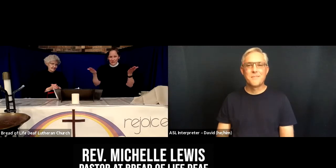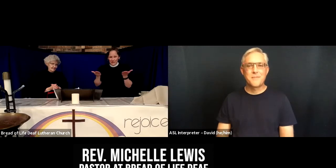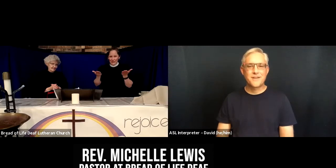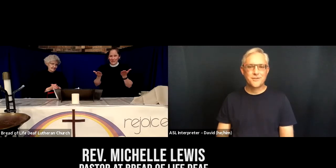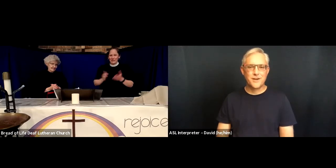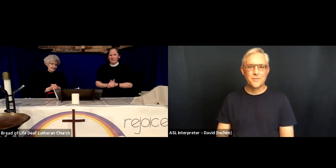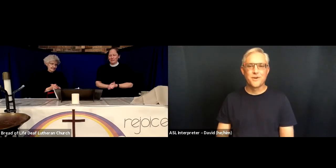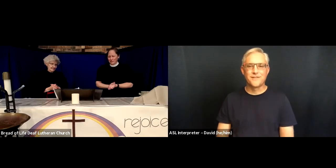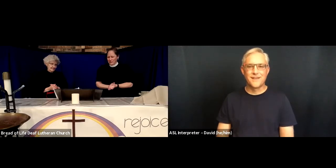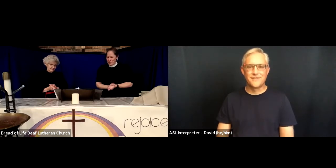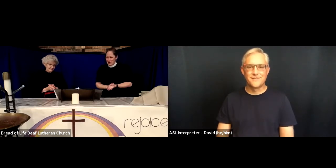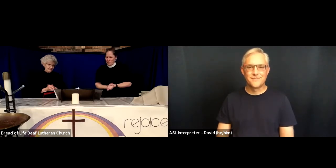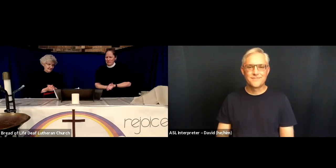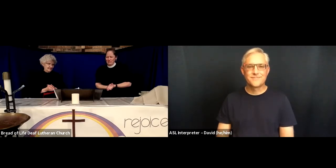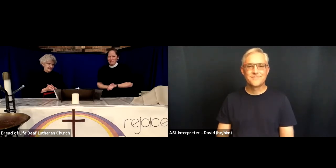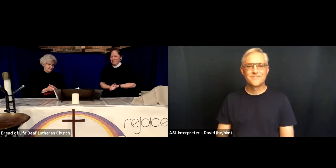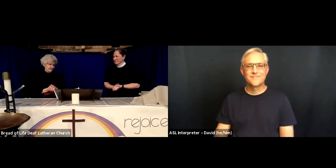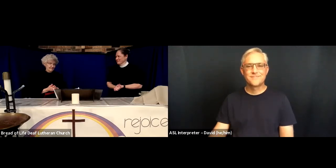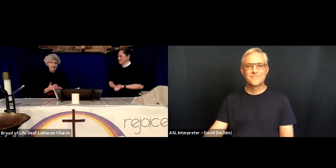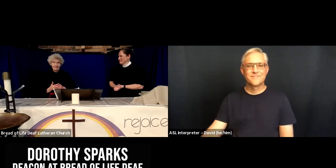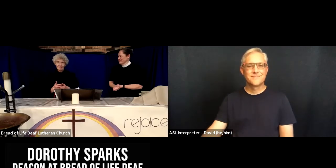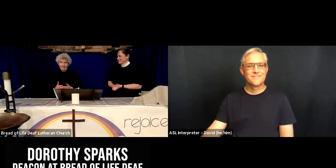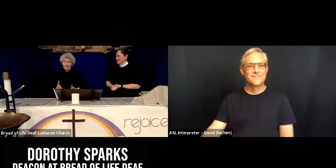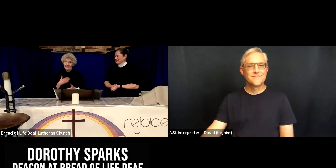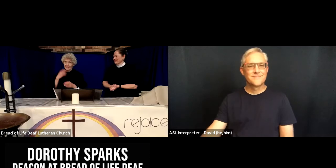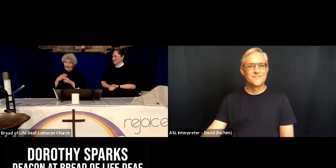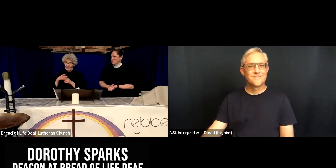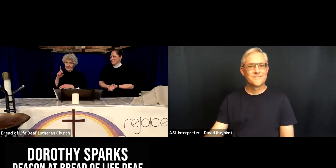and I'm the pastor here at Bread of Life.